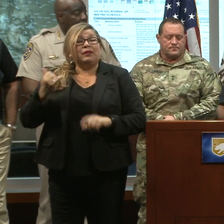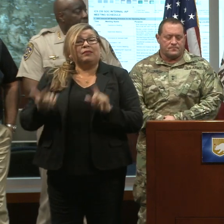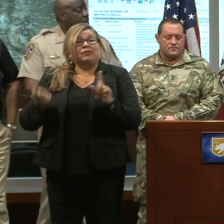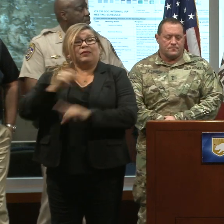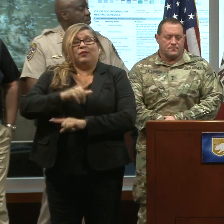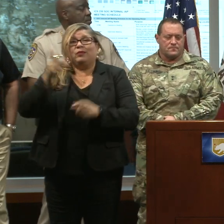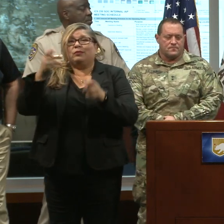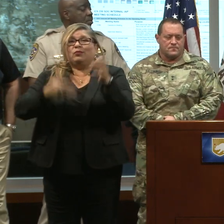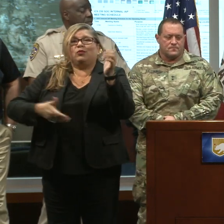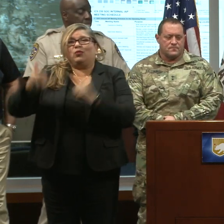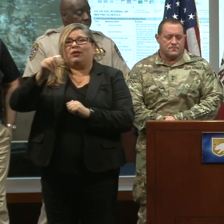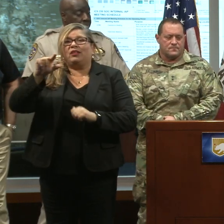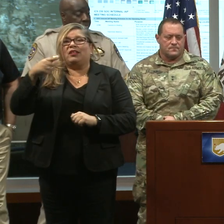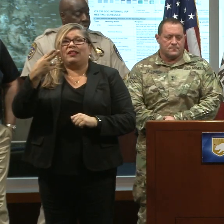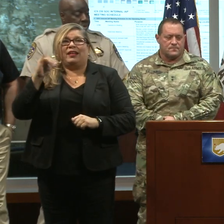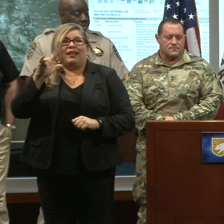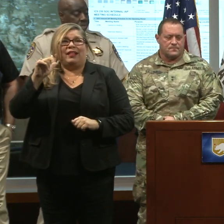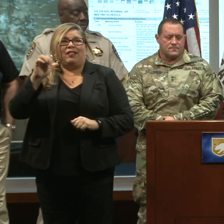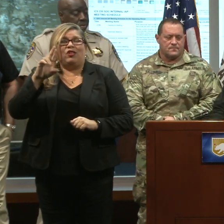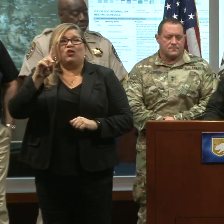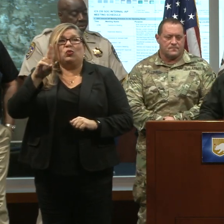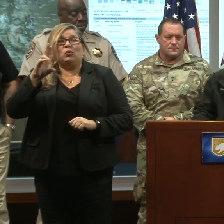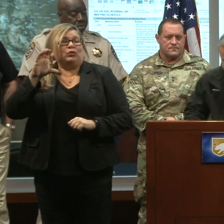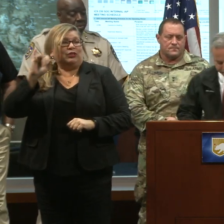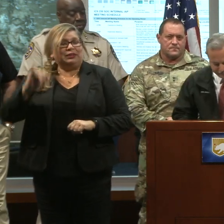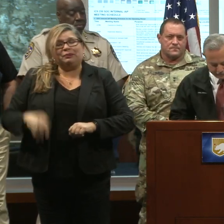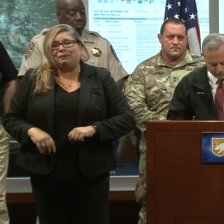Ghilarducci. Thanks, Kelly.